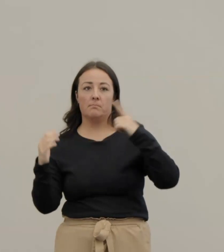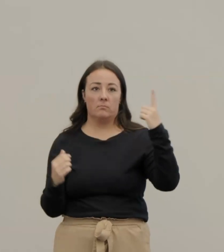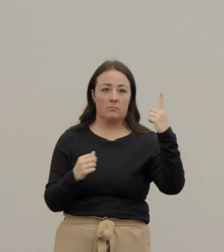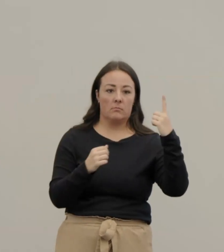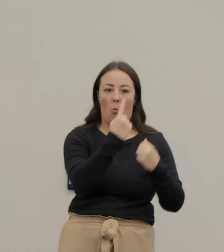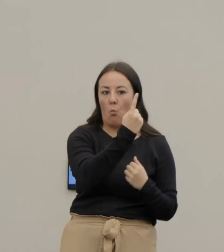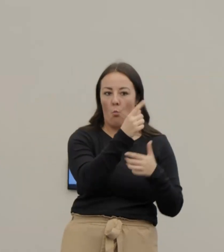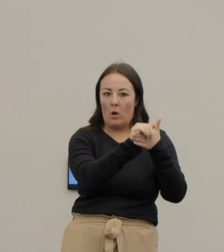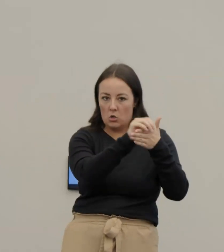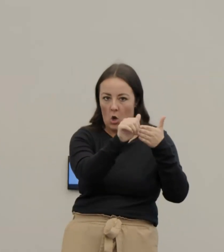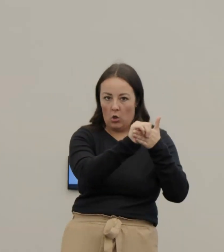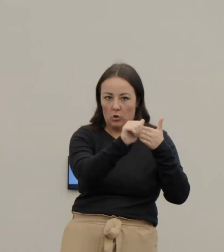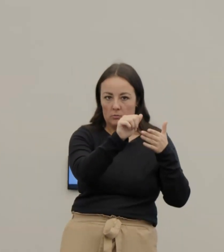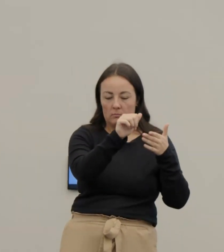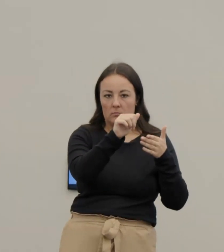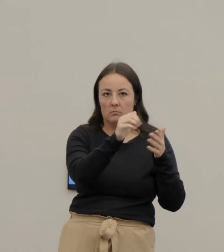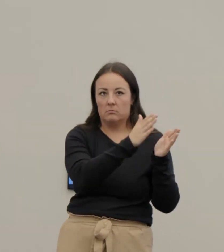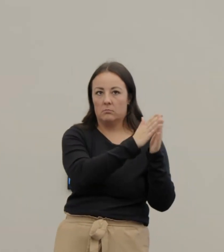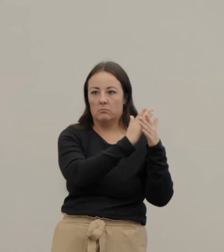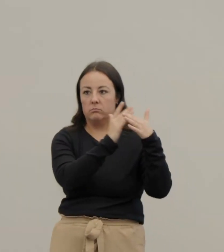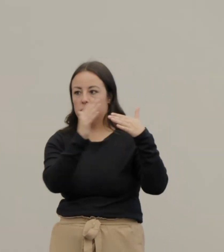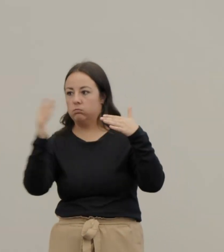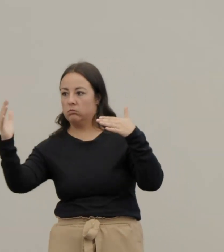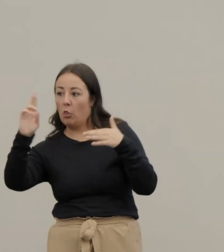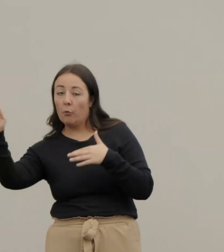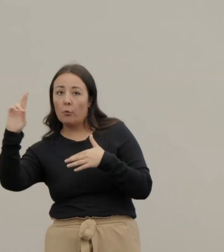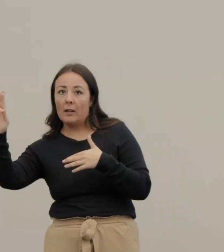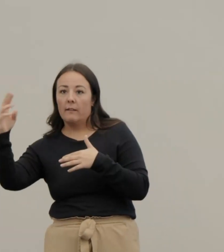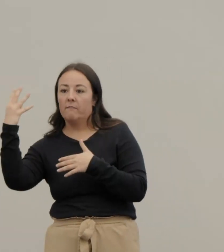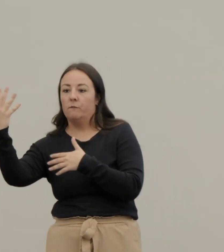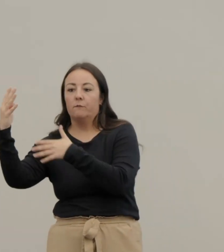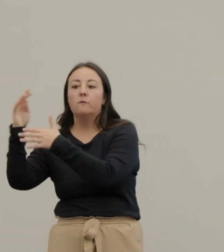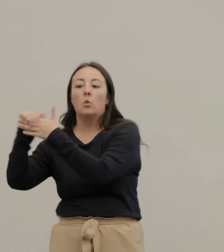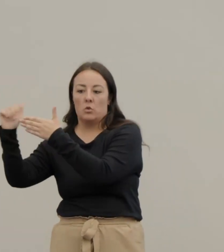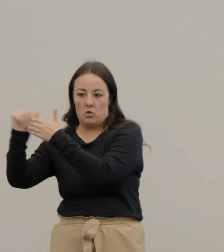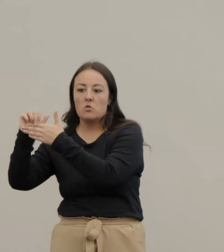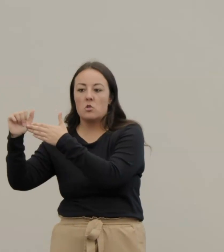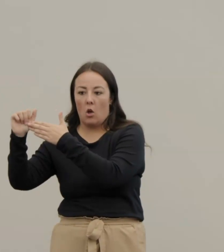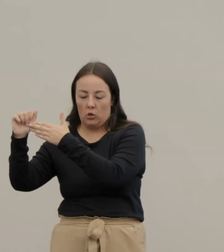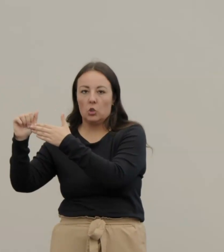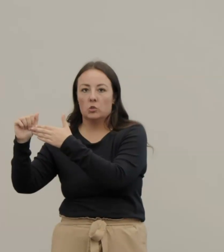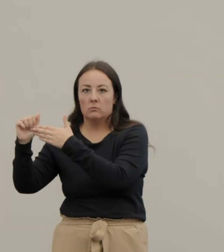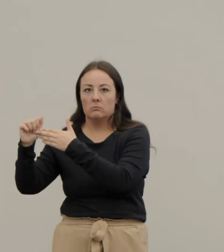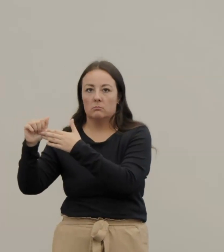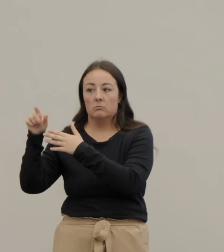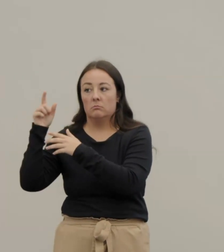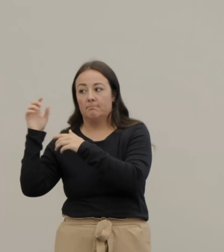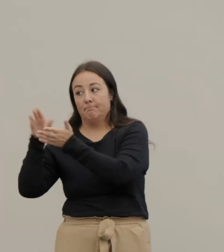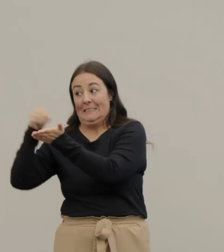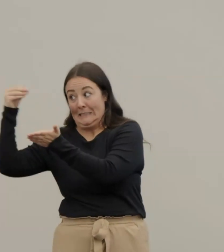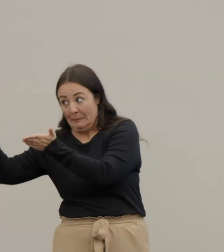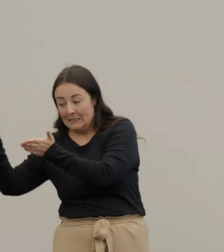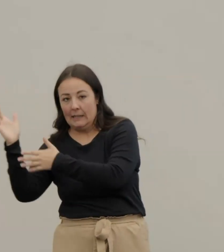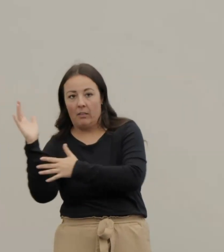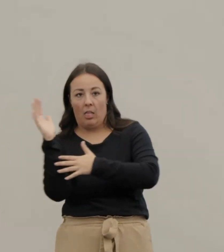sign. On the right side, I have $4 signs, meaning least expensive to most expensive choices in